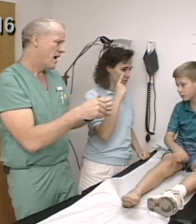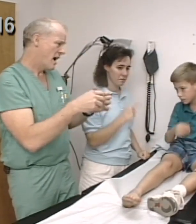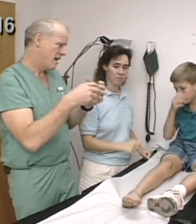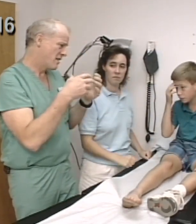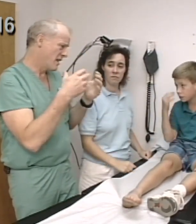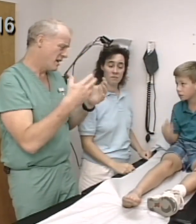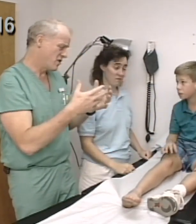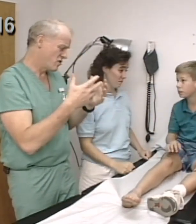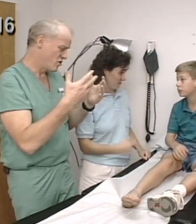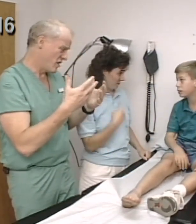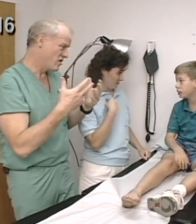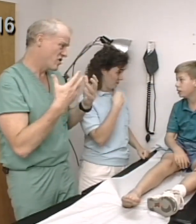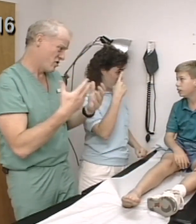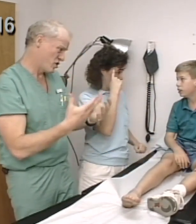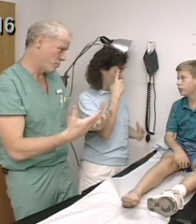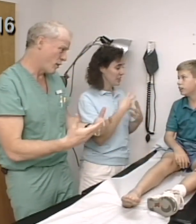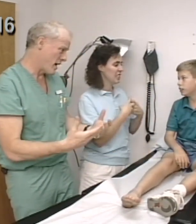I think it's just sprained.